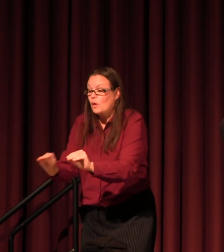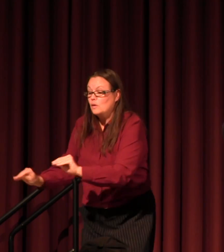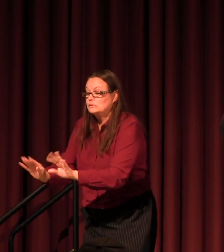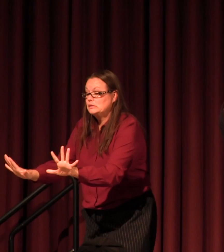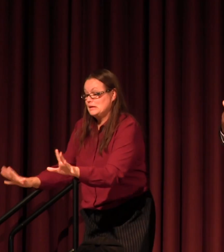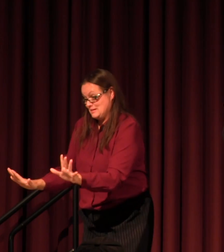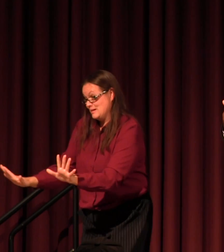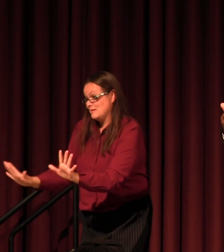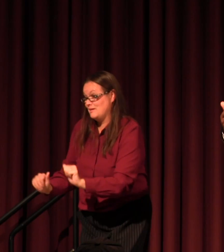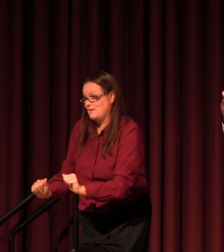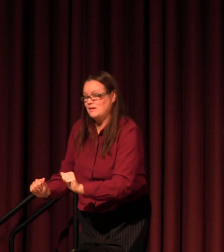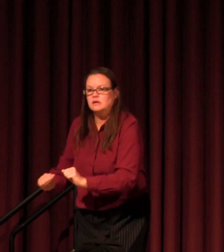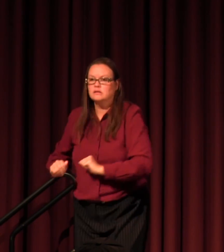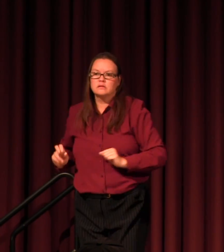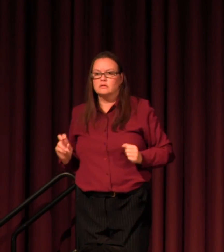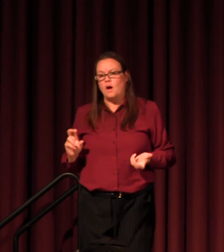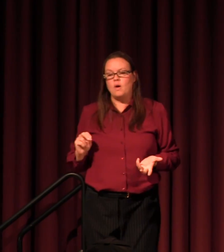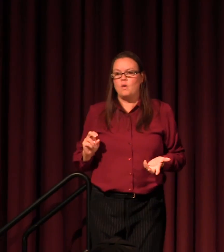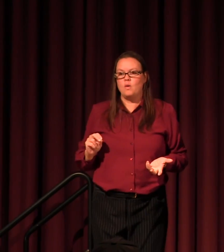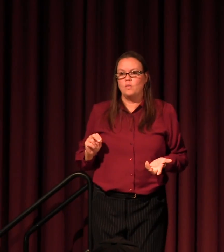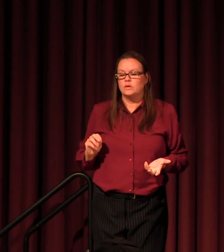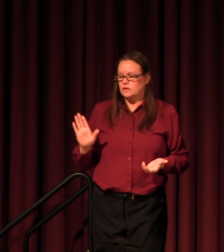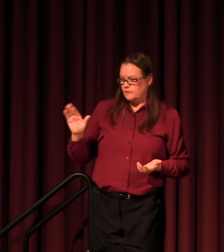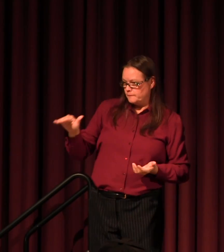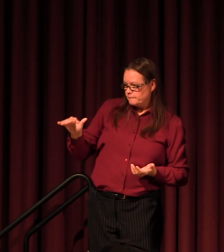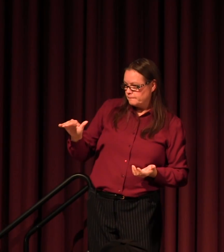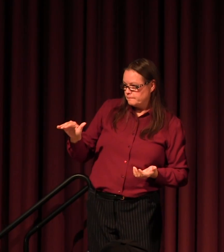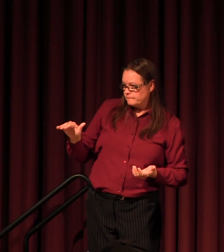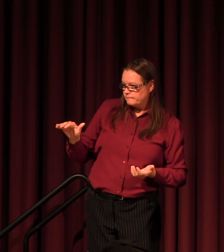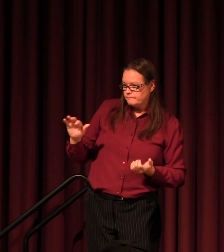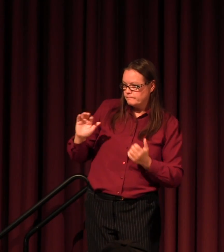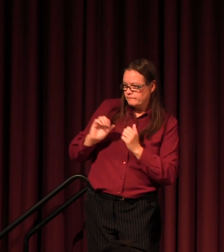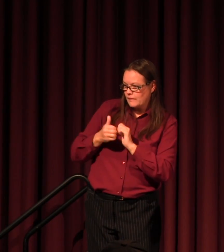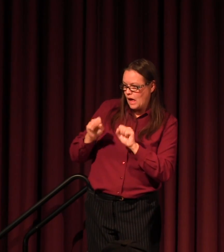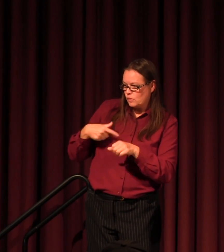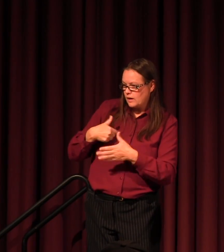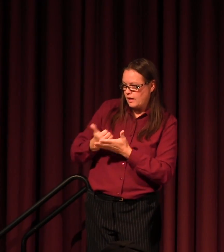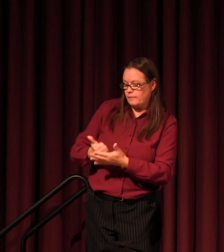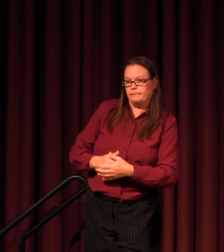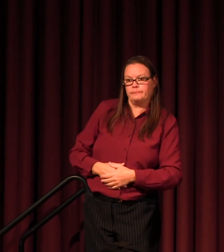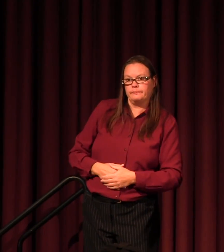Our job is to ask them what help I might be able to provide.